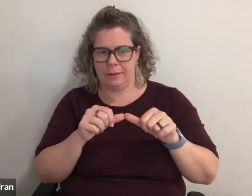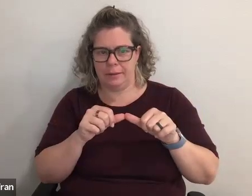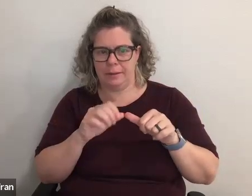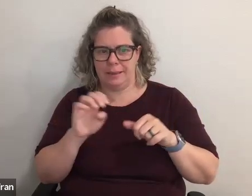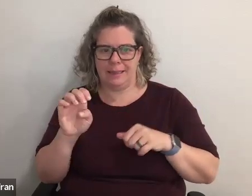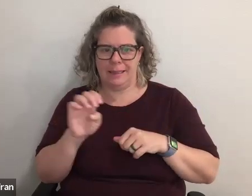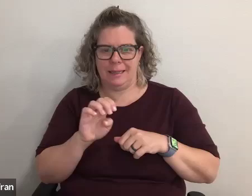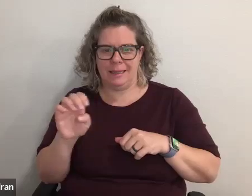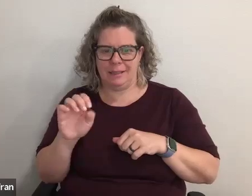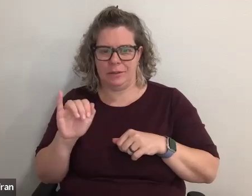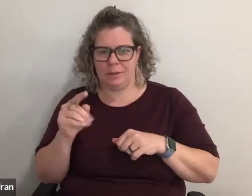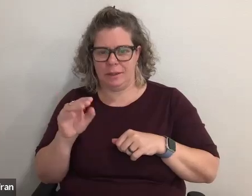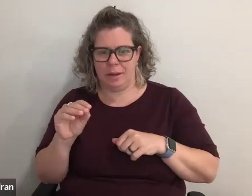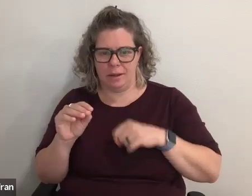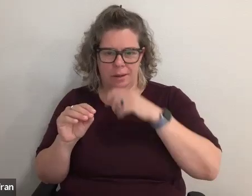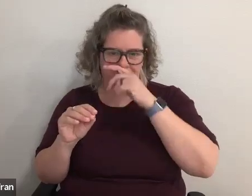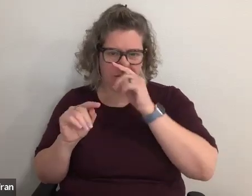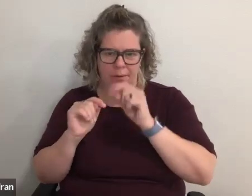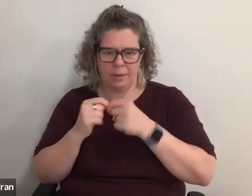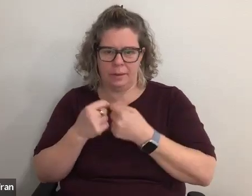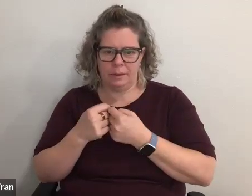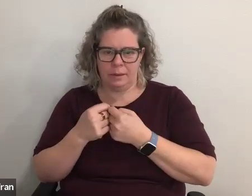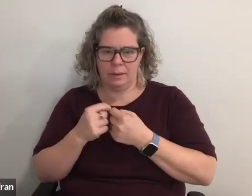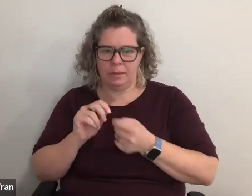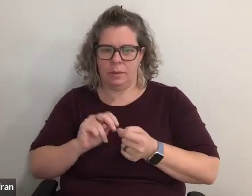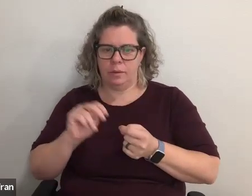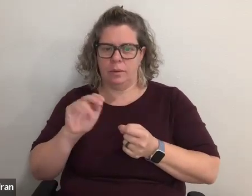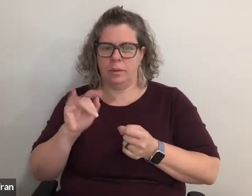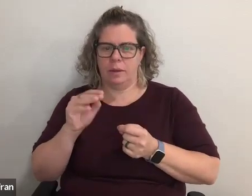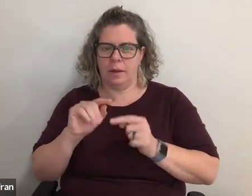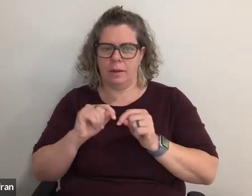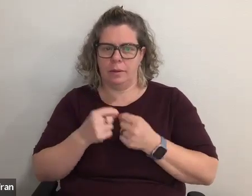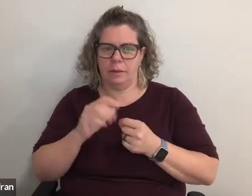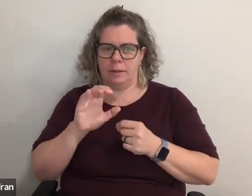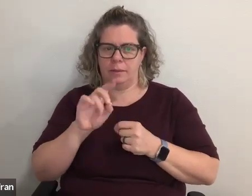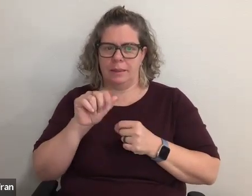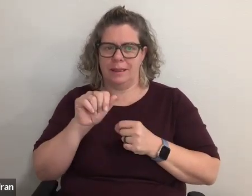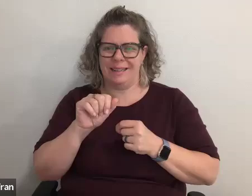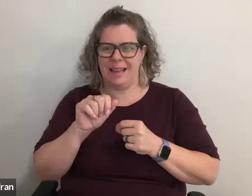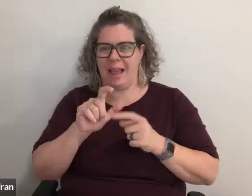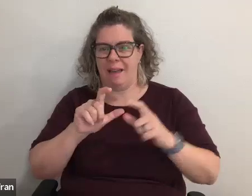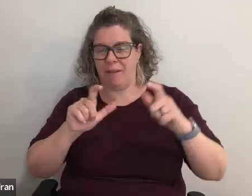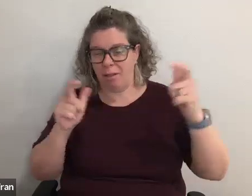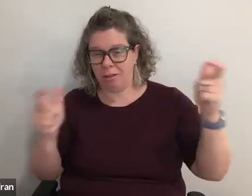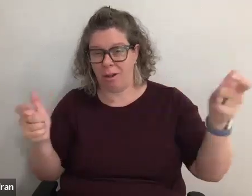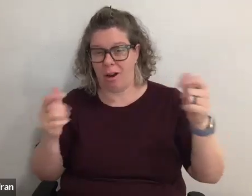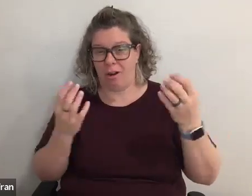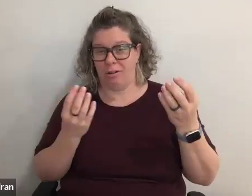Eastern Idaho, their team out there, and our North Idaho team in Coeur d'Alene cover a pretty